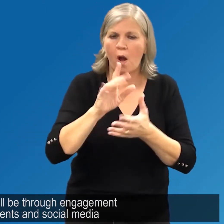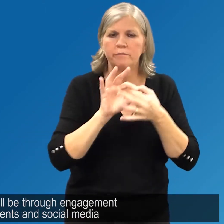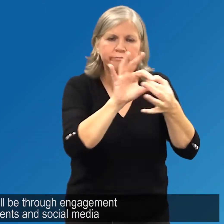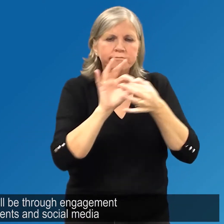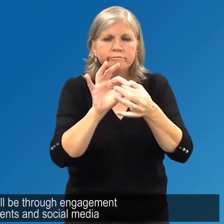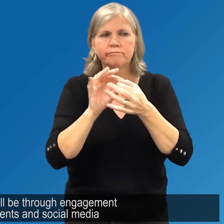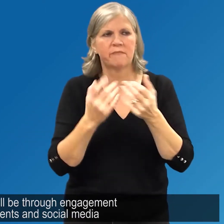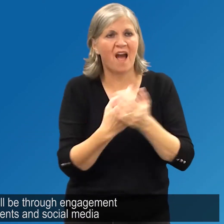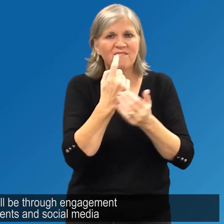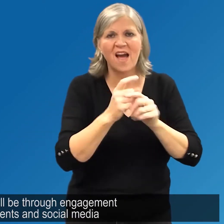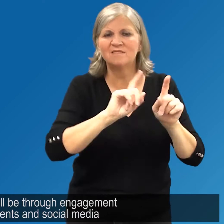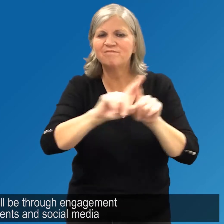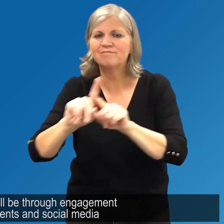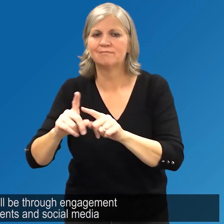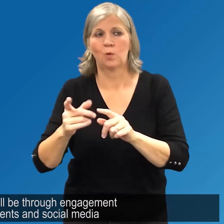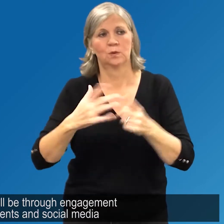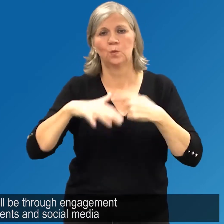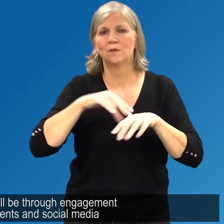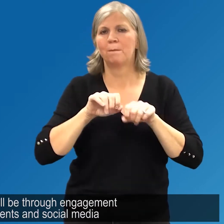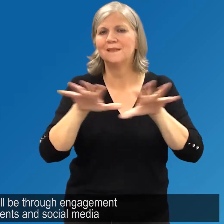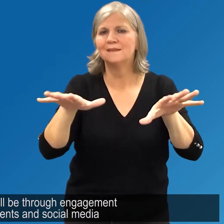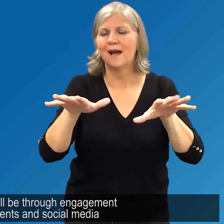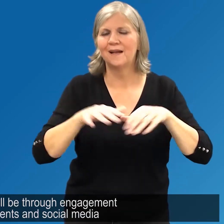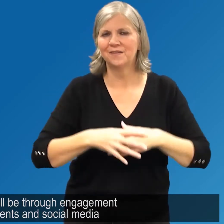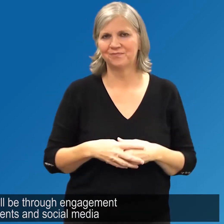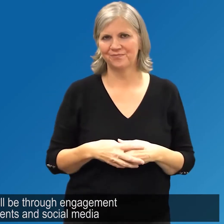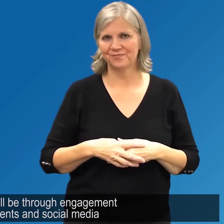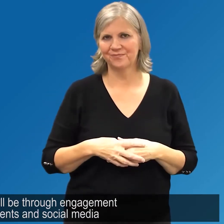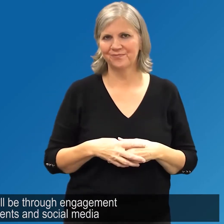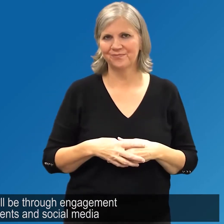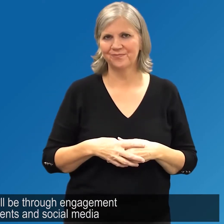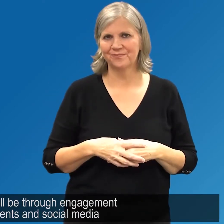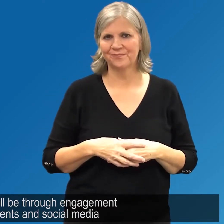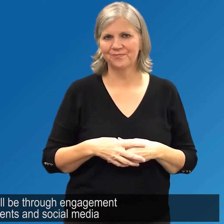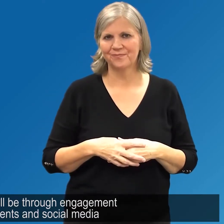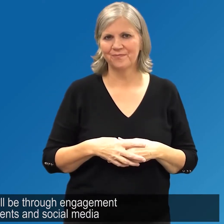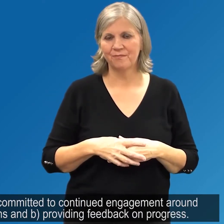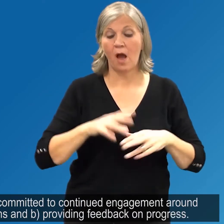BSL. This will be through engagement events and social media.